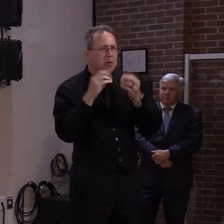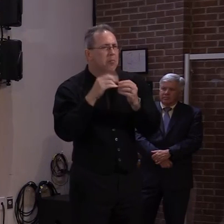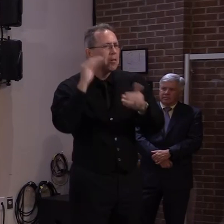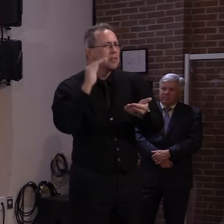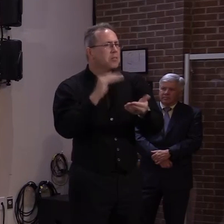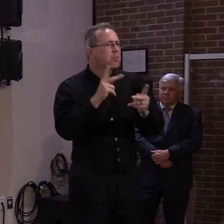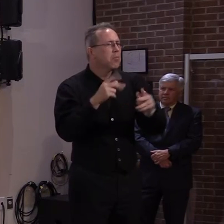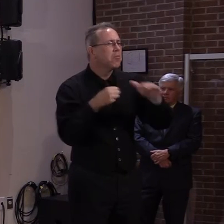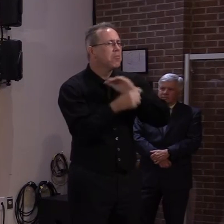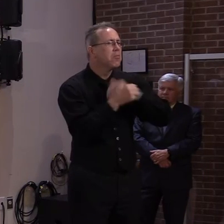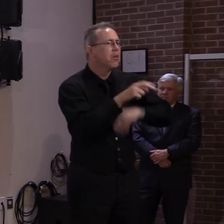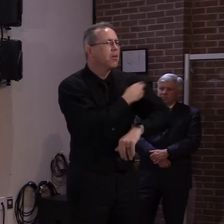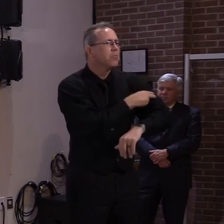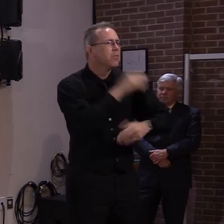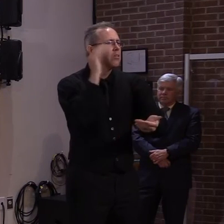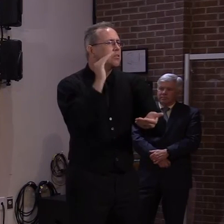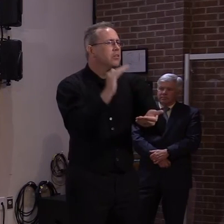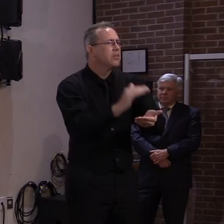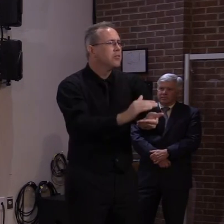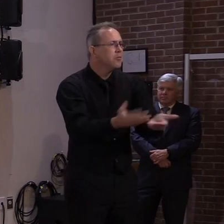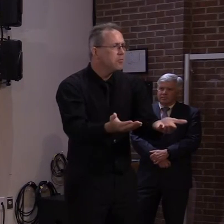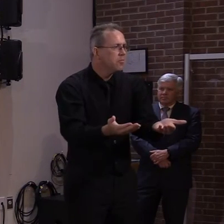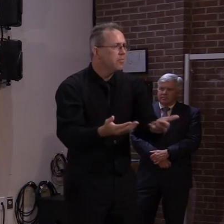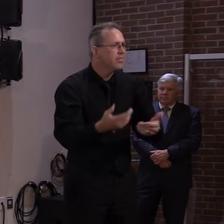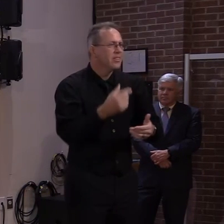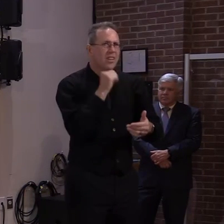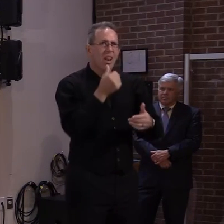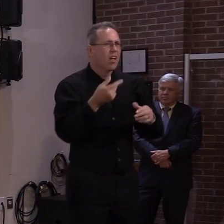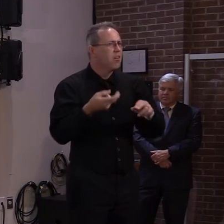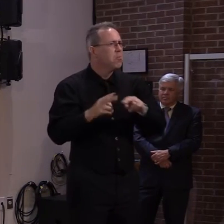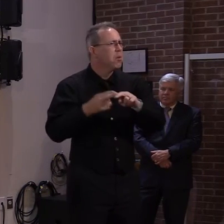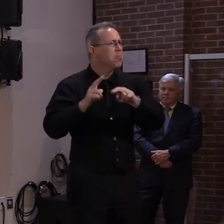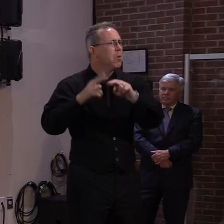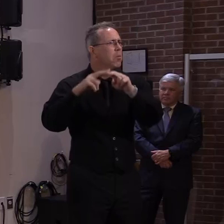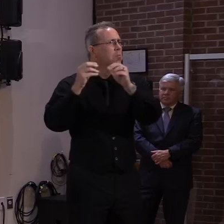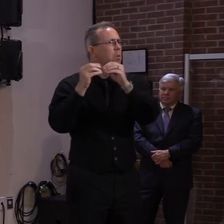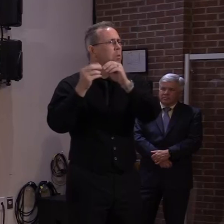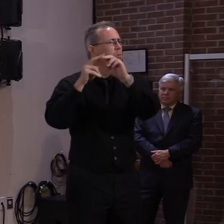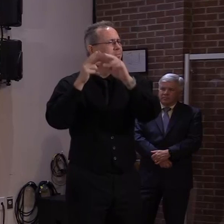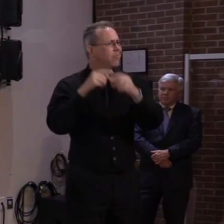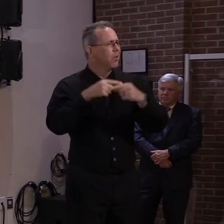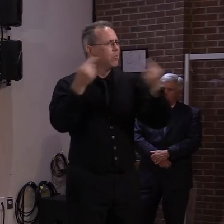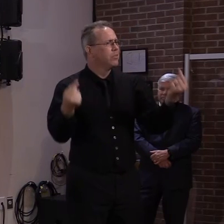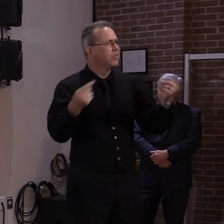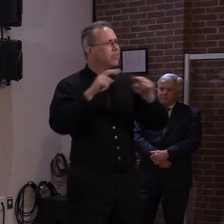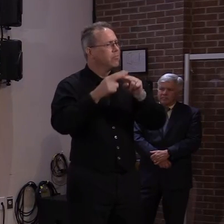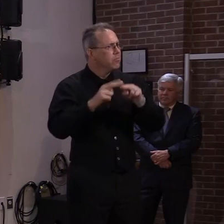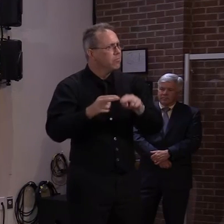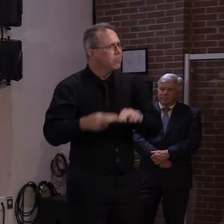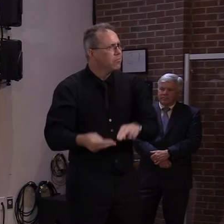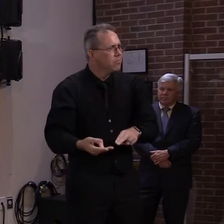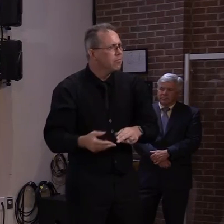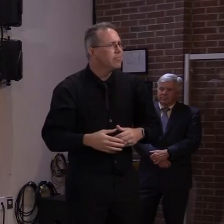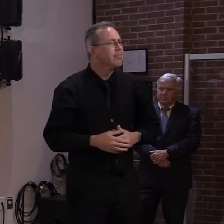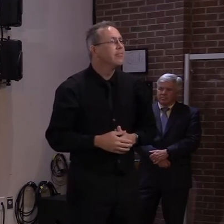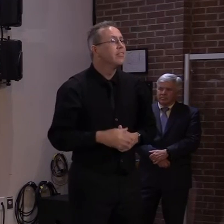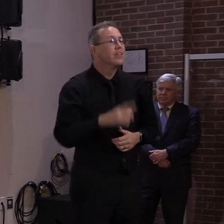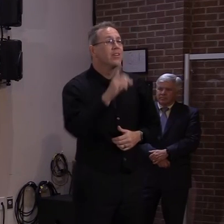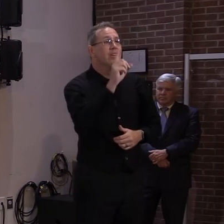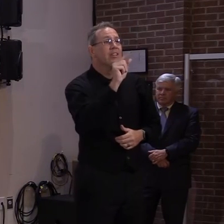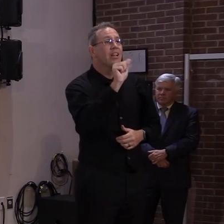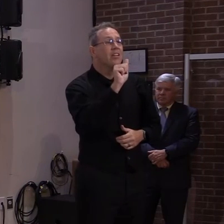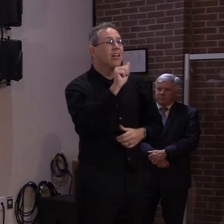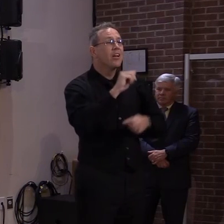it isn't exceeding what we had before. So I wouldn't say this is taking over, but it is something that